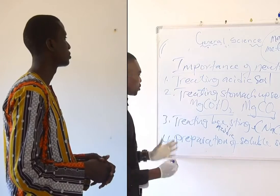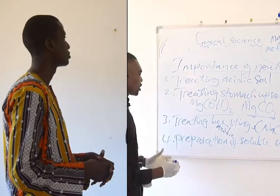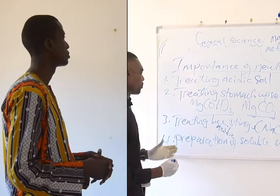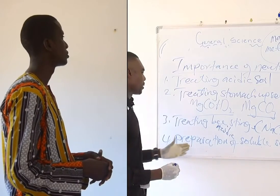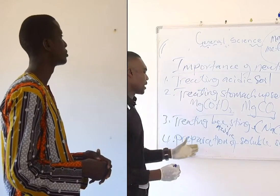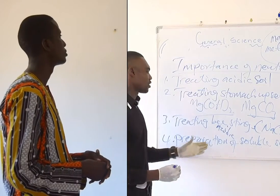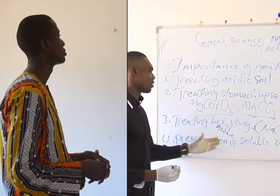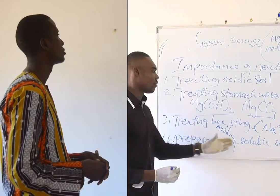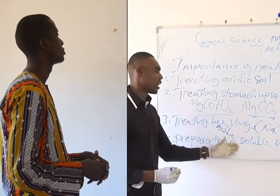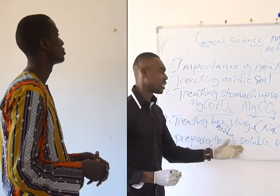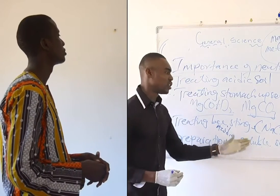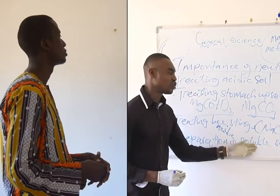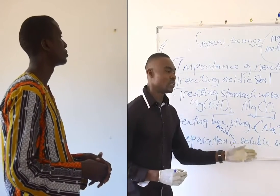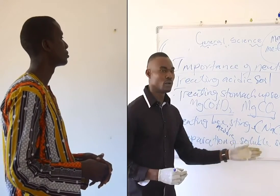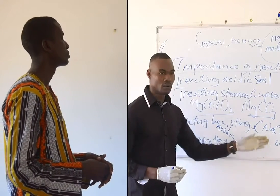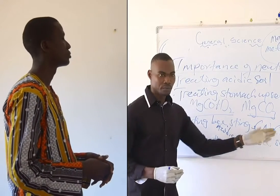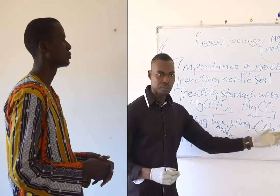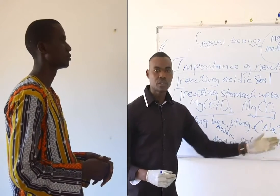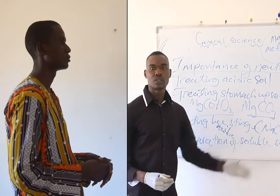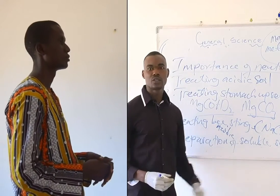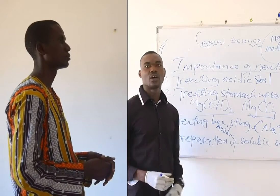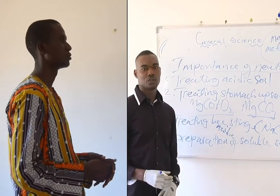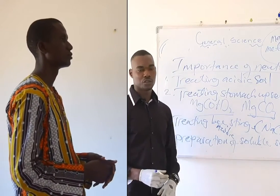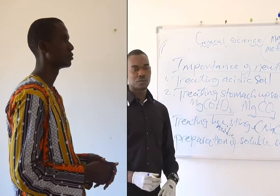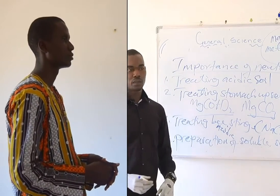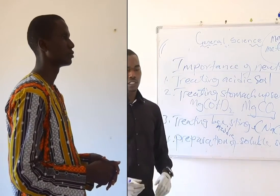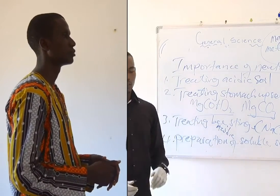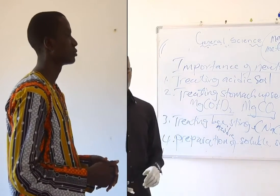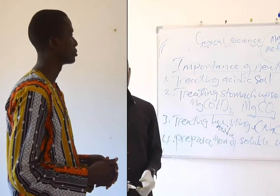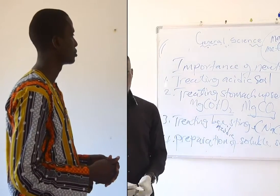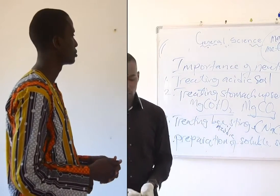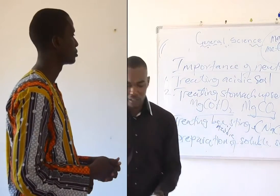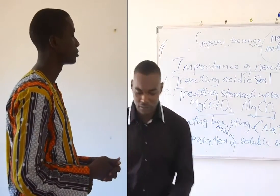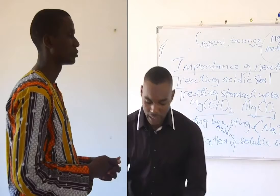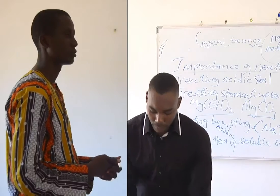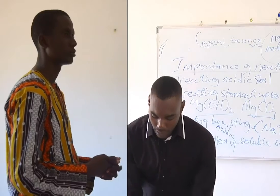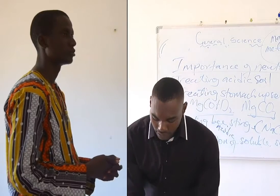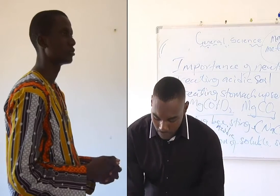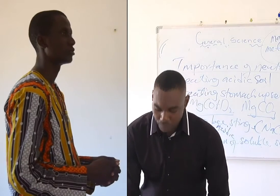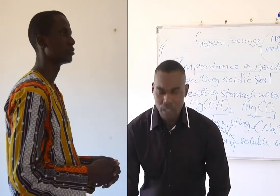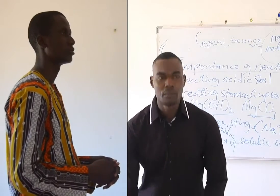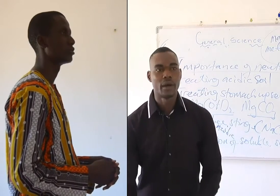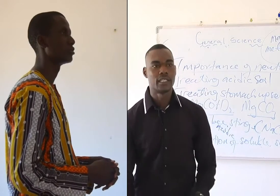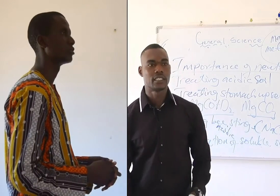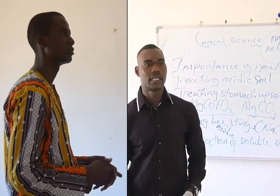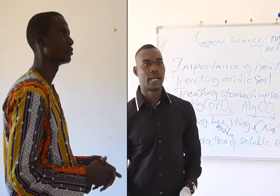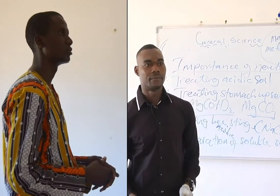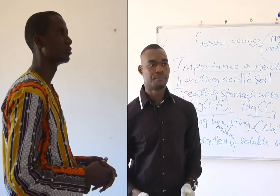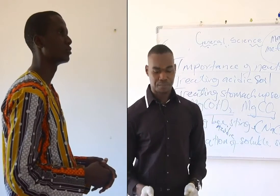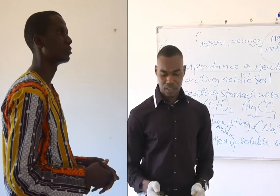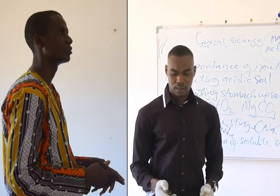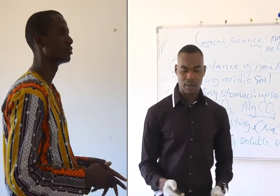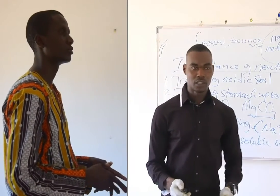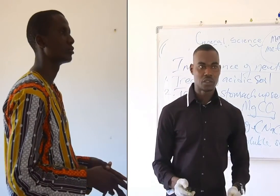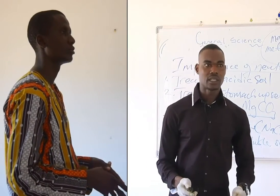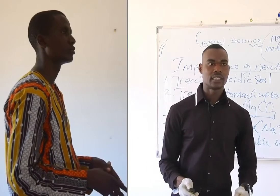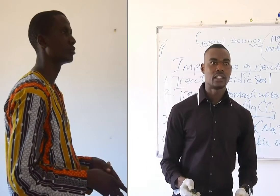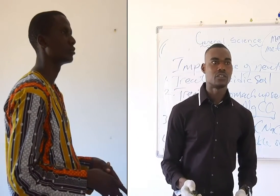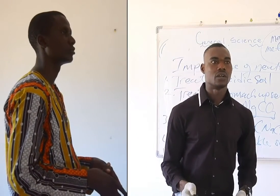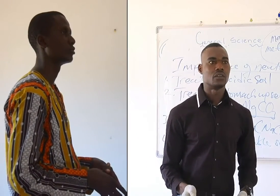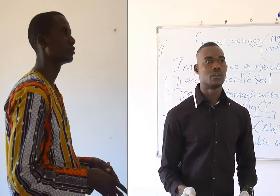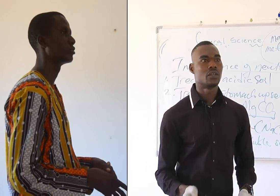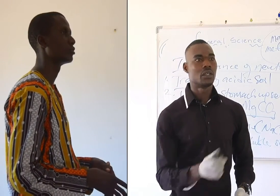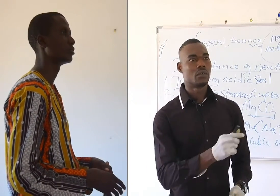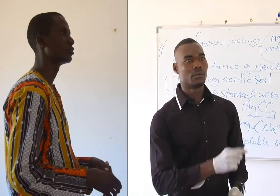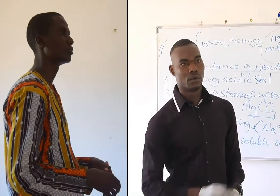Because it's used in preparation of what? Soluble salts. Please take note of these very important points here about